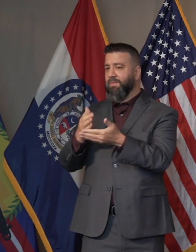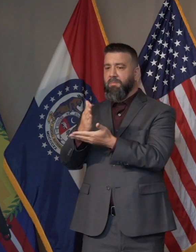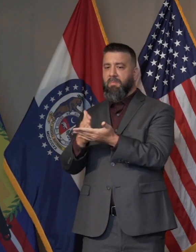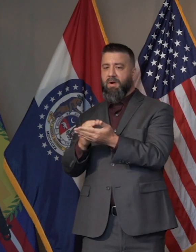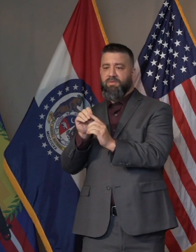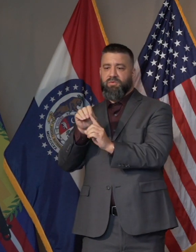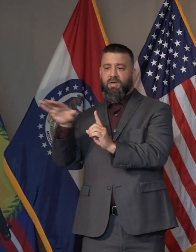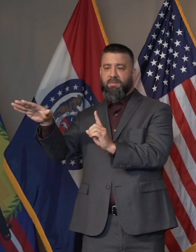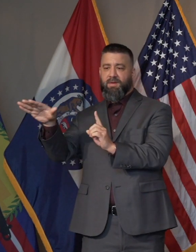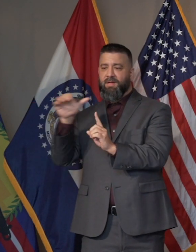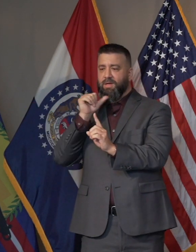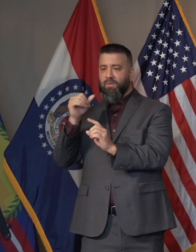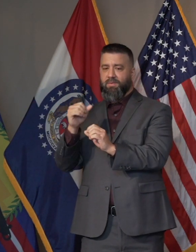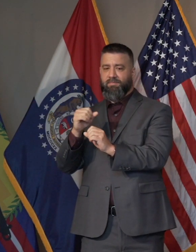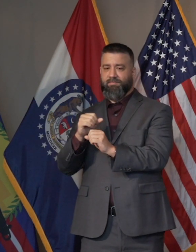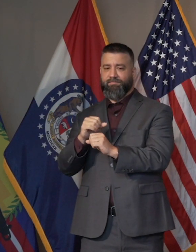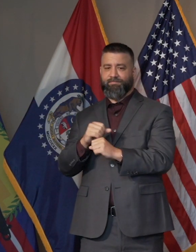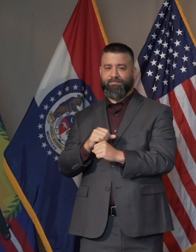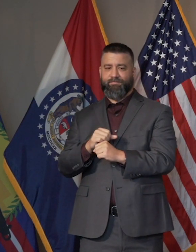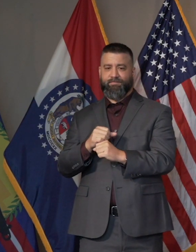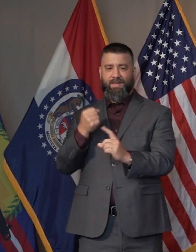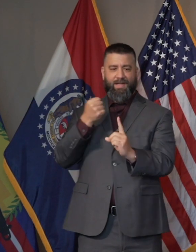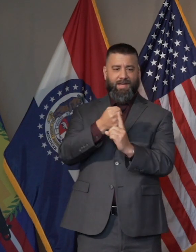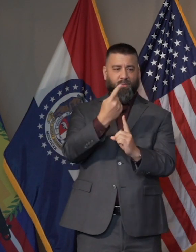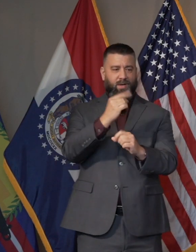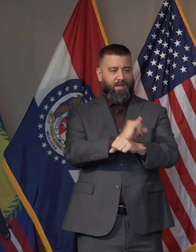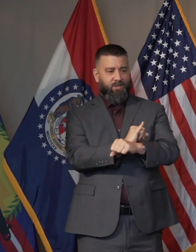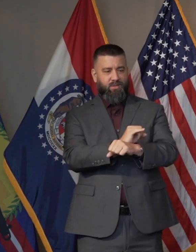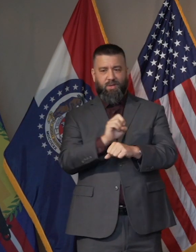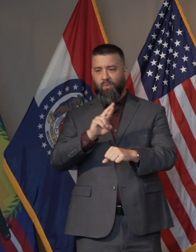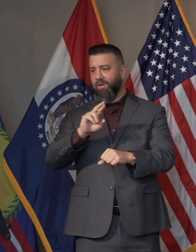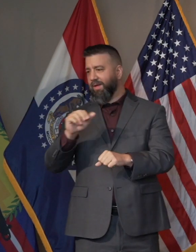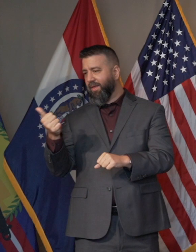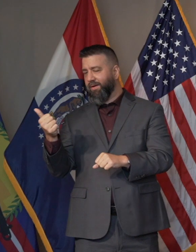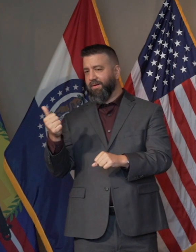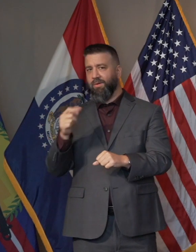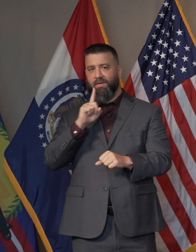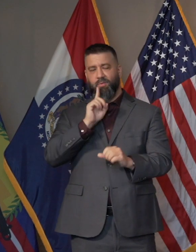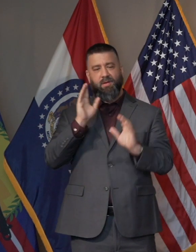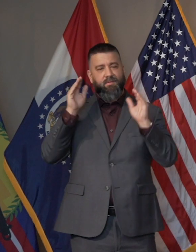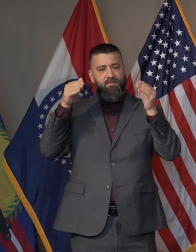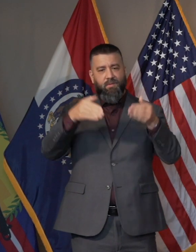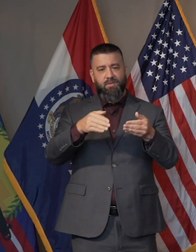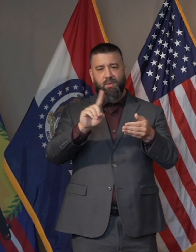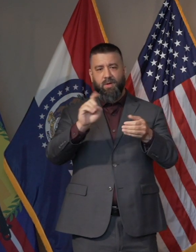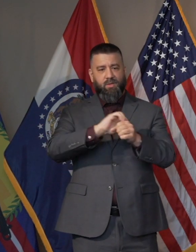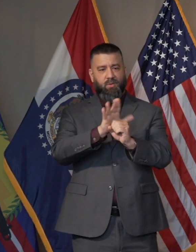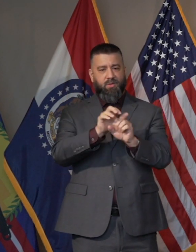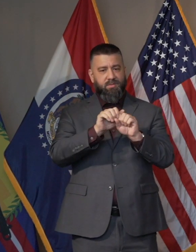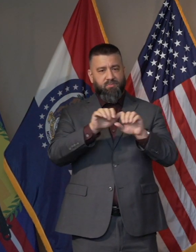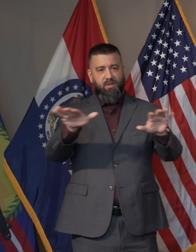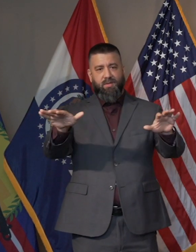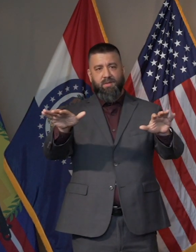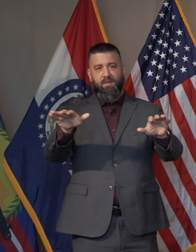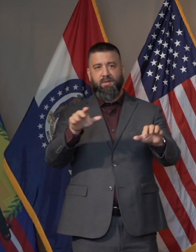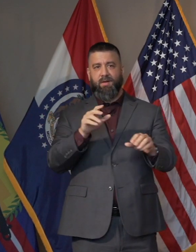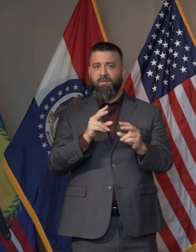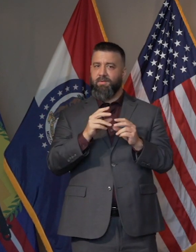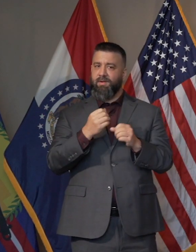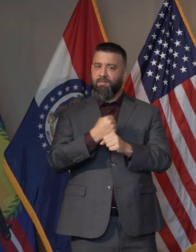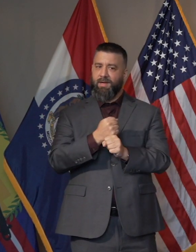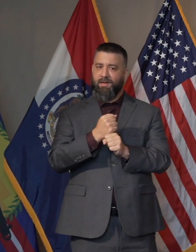of transmission that doesn't affect one industry or the other? We have to focus on where the transmission is. We have to make these very,